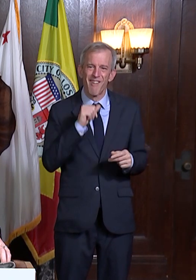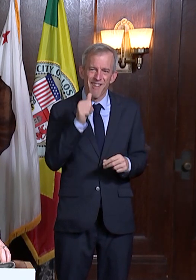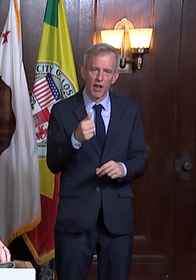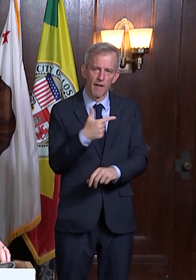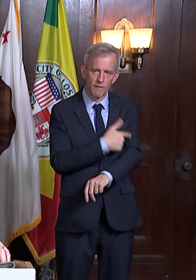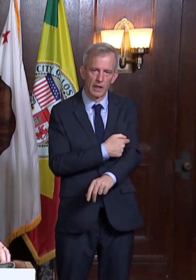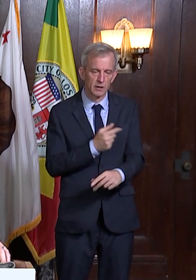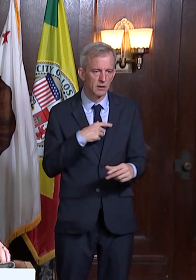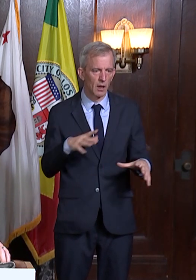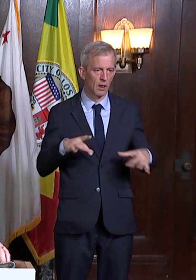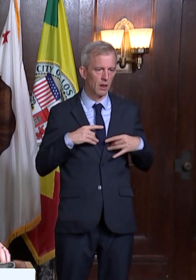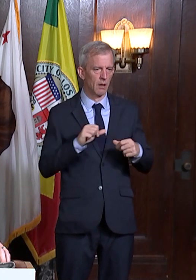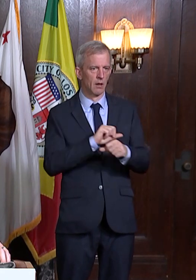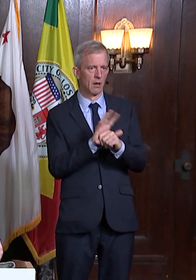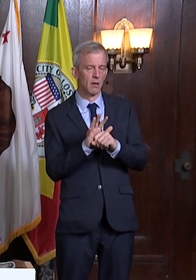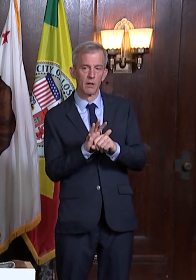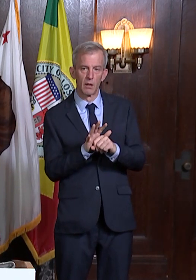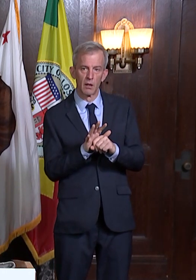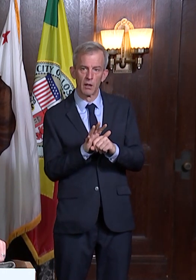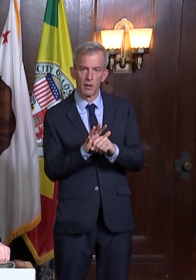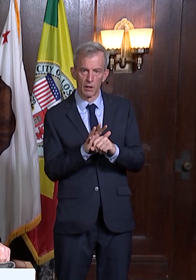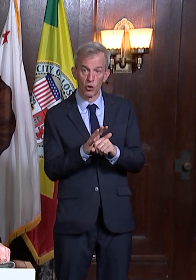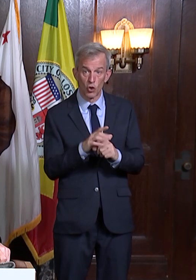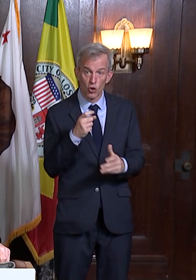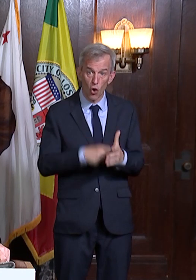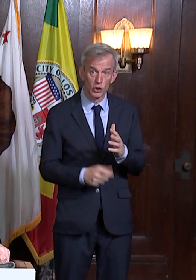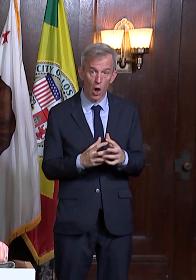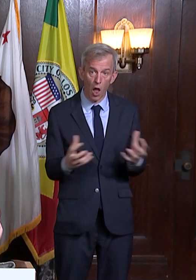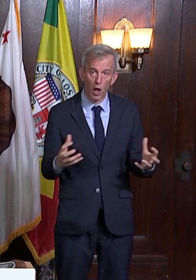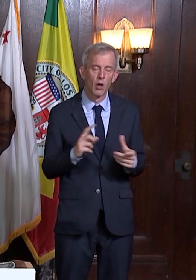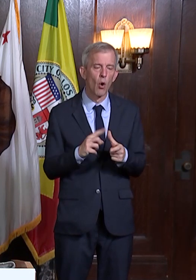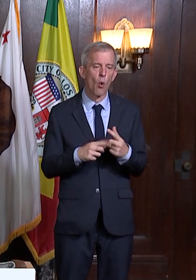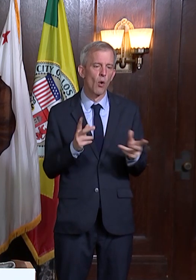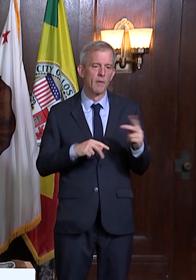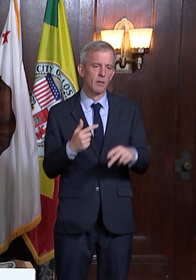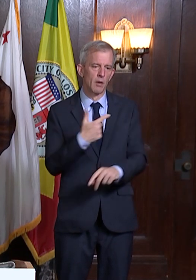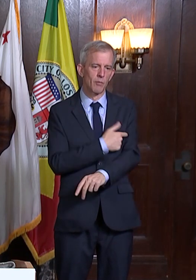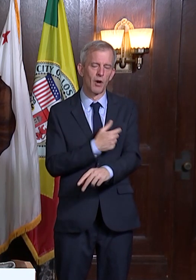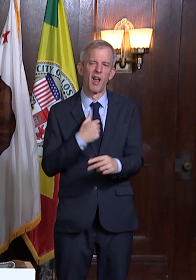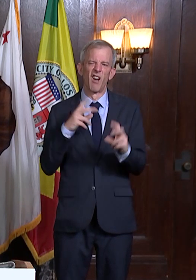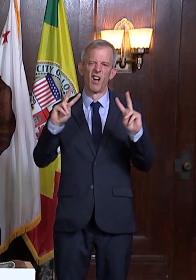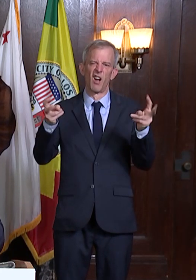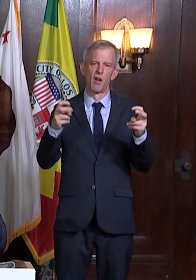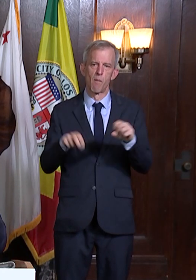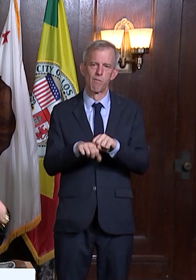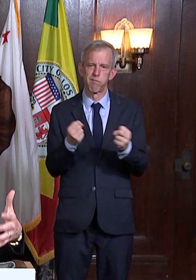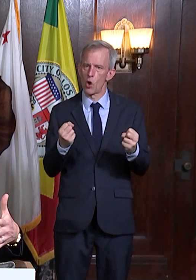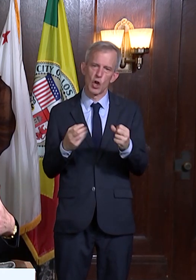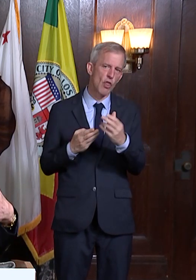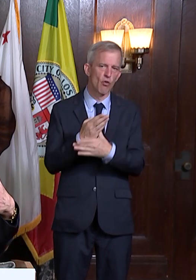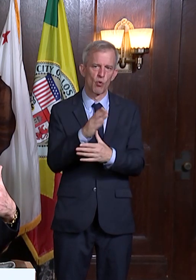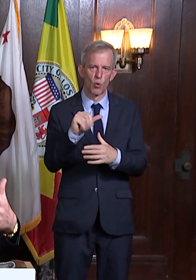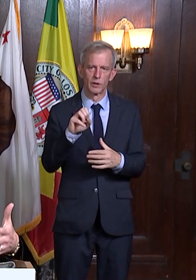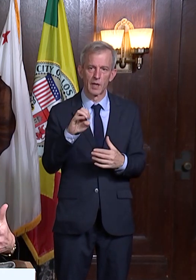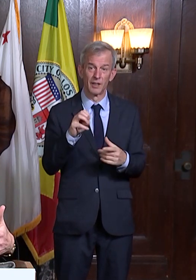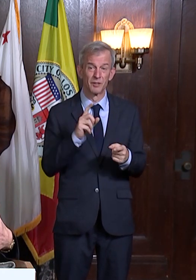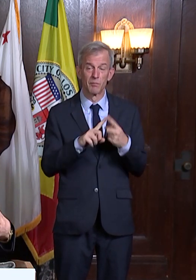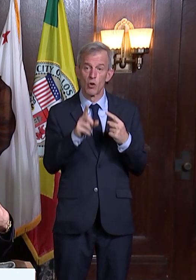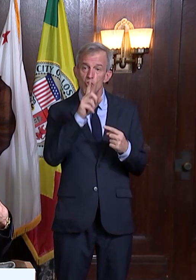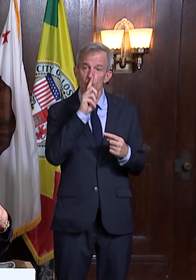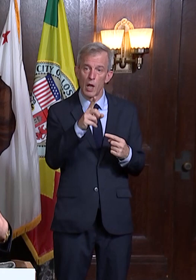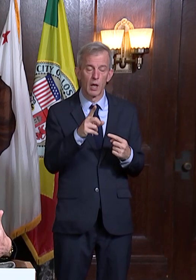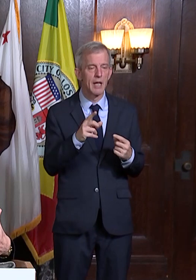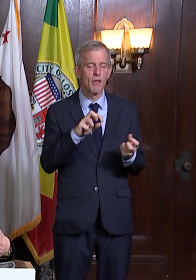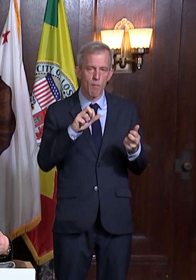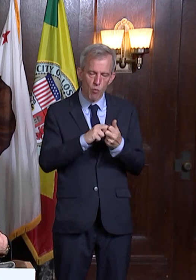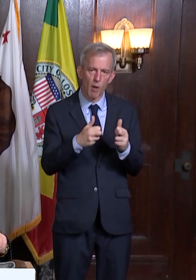get COVID-19, or who get breakthrough cases, that can cost as well. But it's predominantly folks who have been unvaccinated